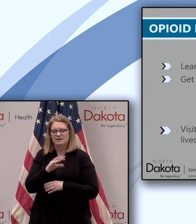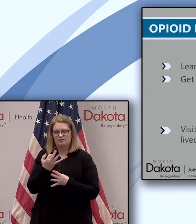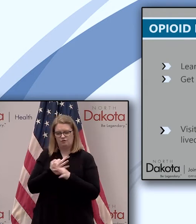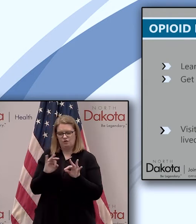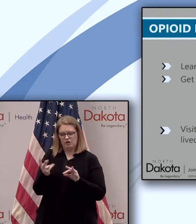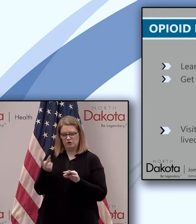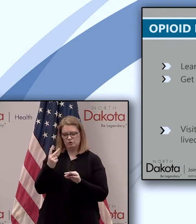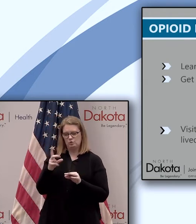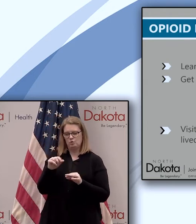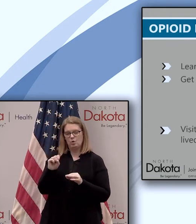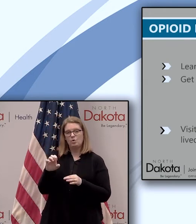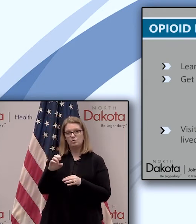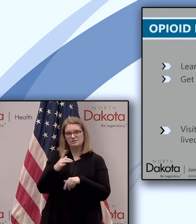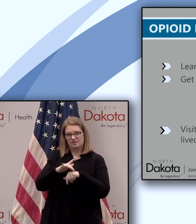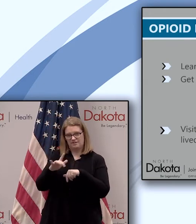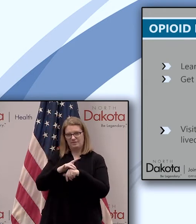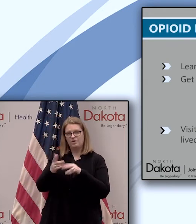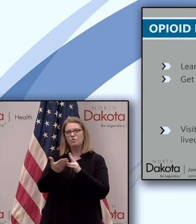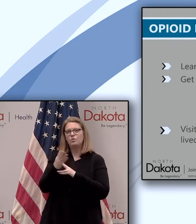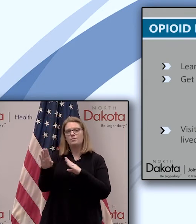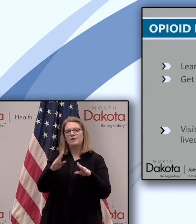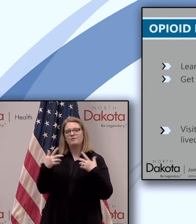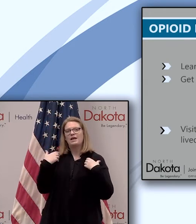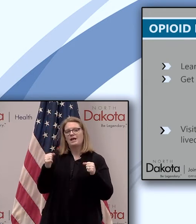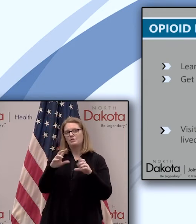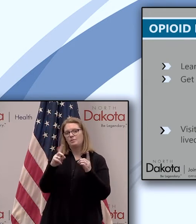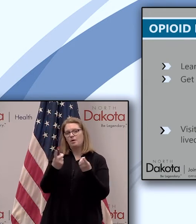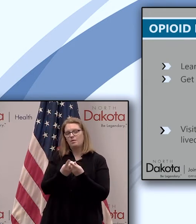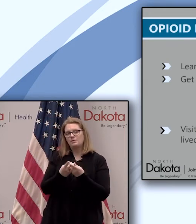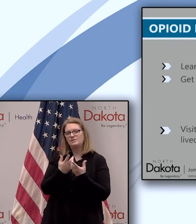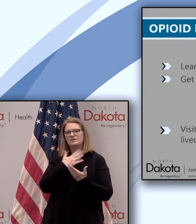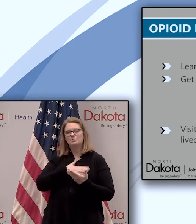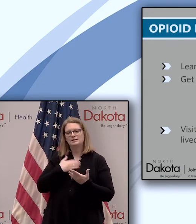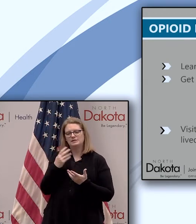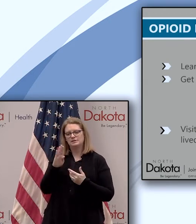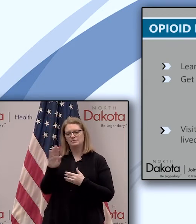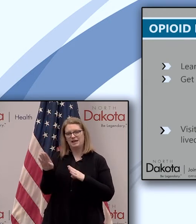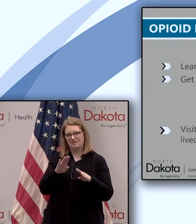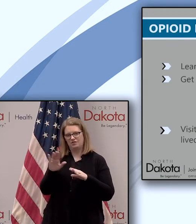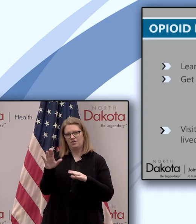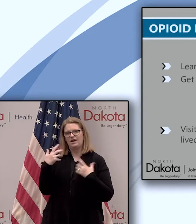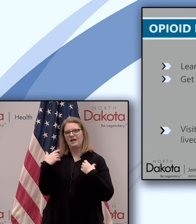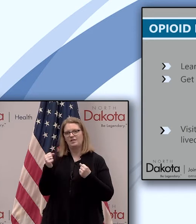Free two-dose Narcan kits are available through the behavioral health department. Please visit